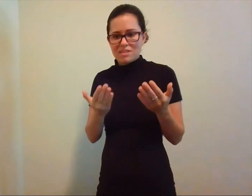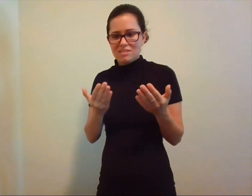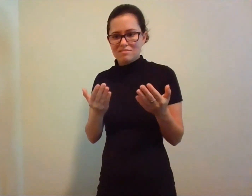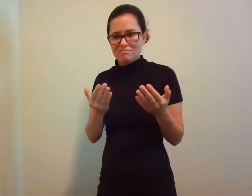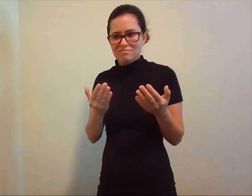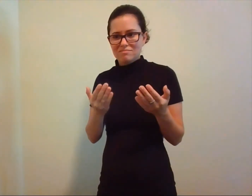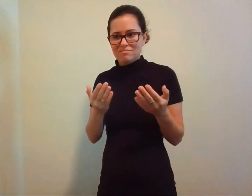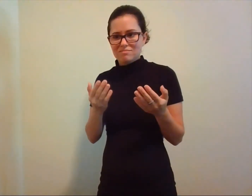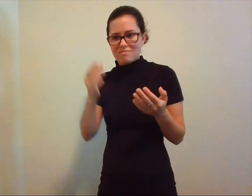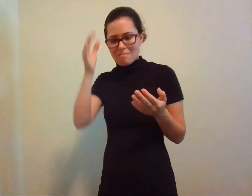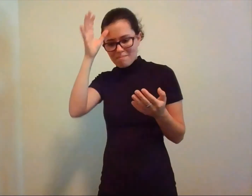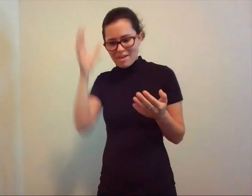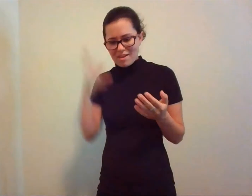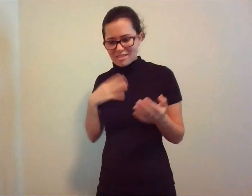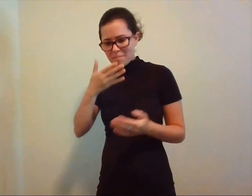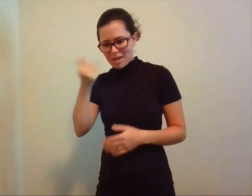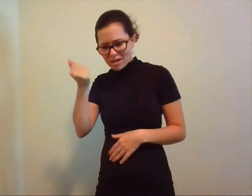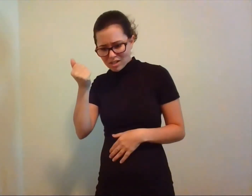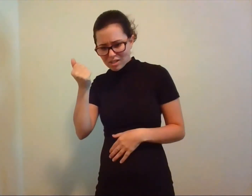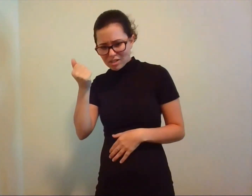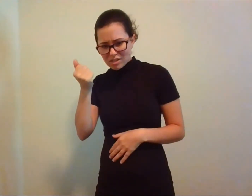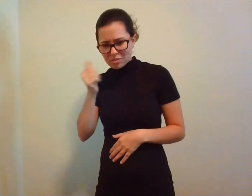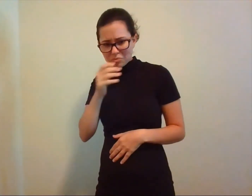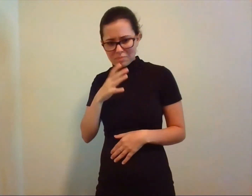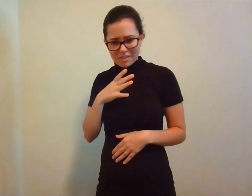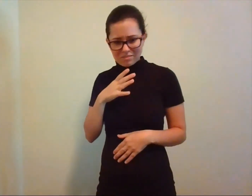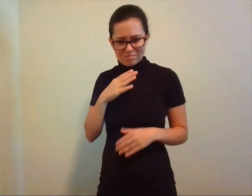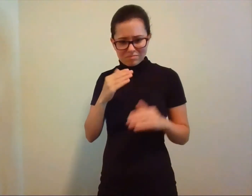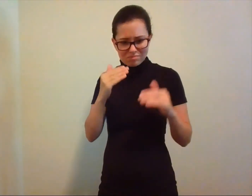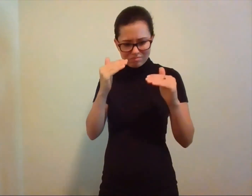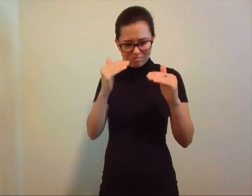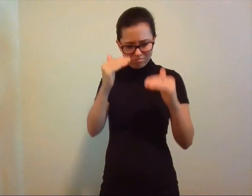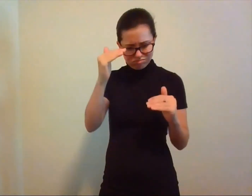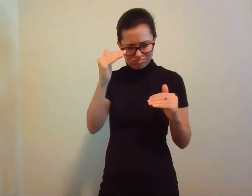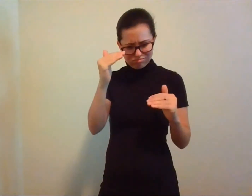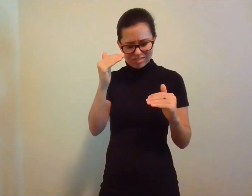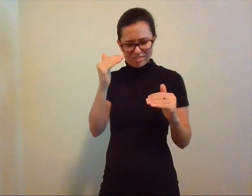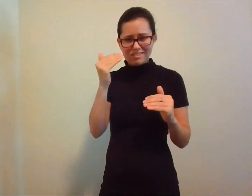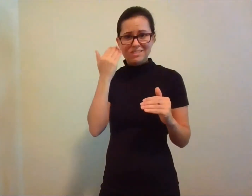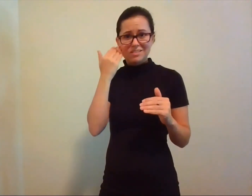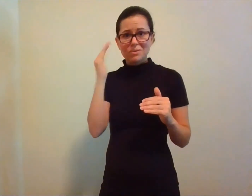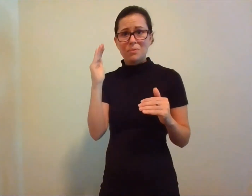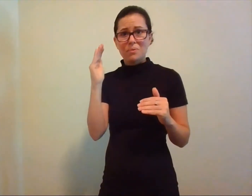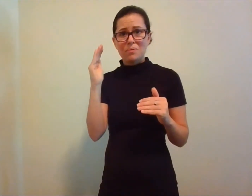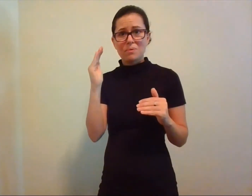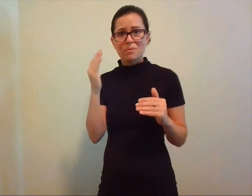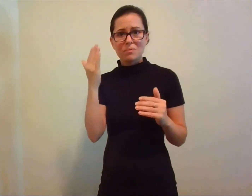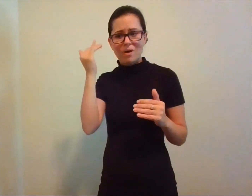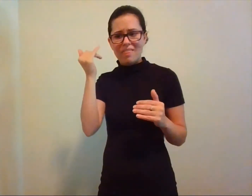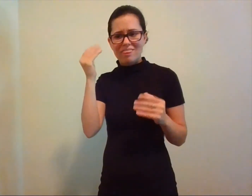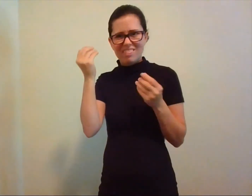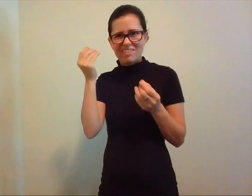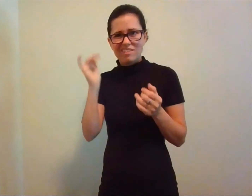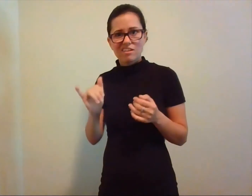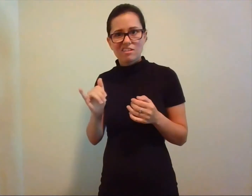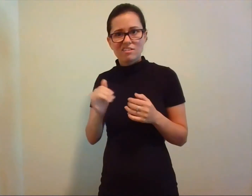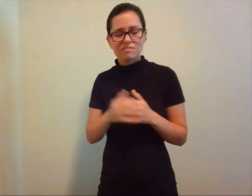it was a man? What's wrong with me? I just think too much, man. Well, I think you need to think more, but just